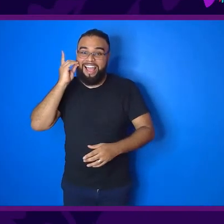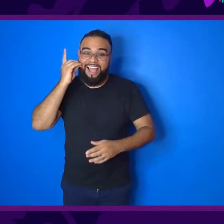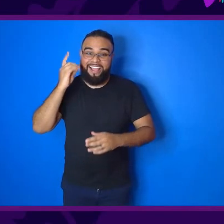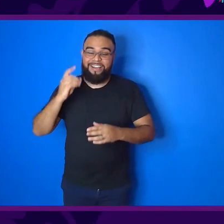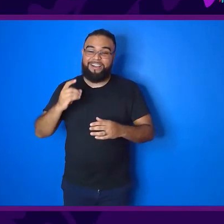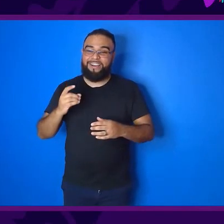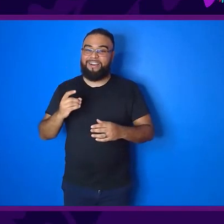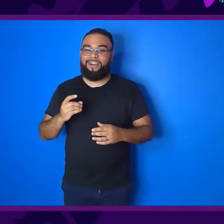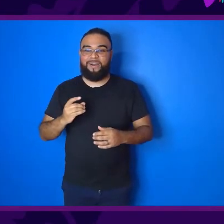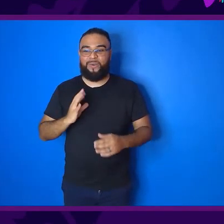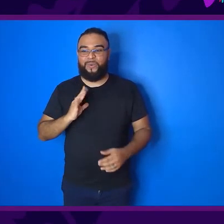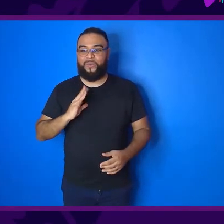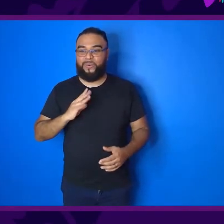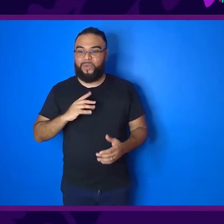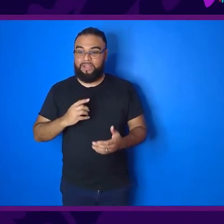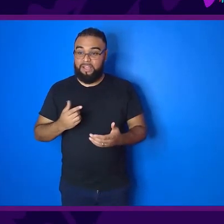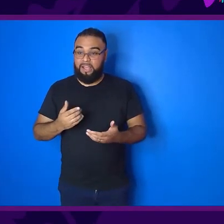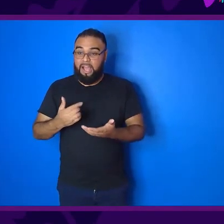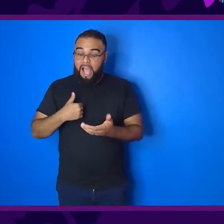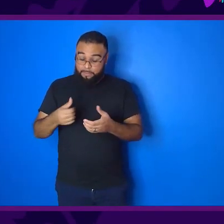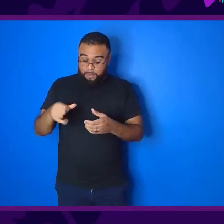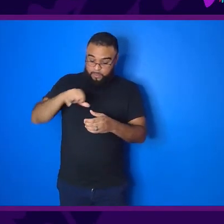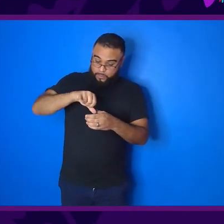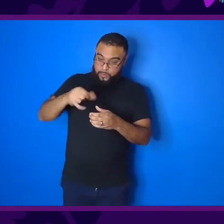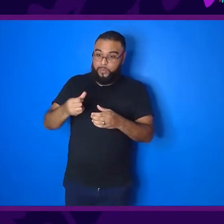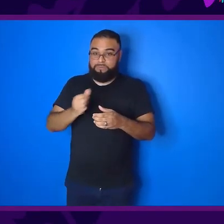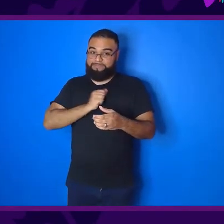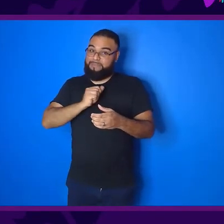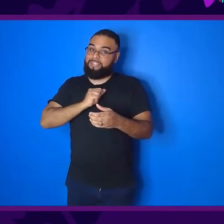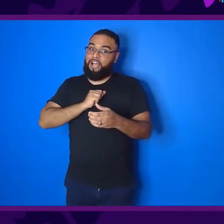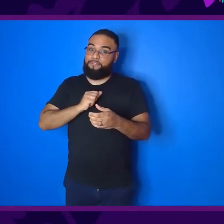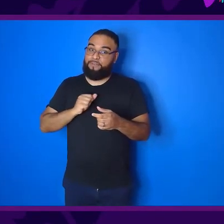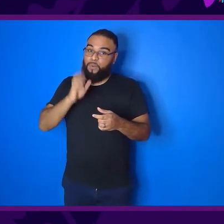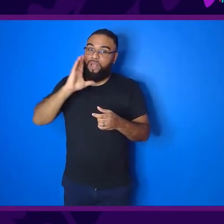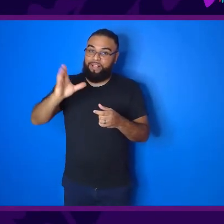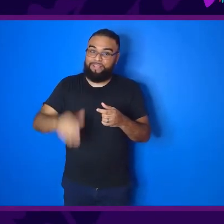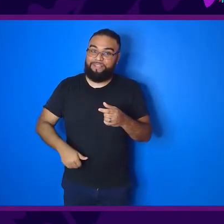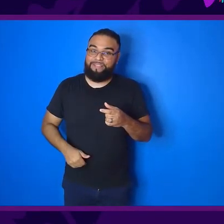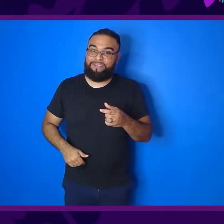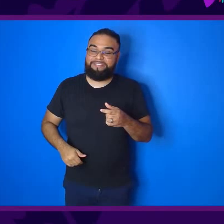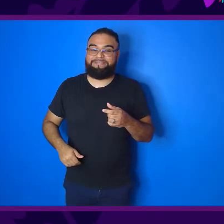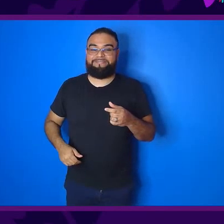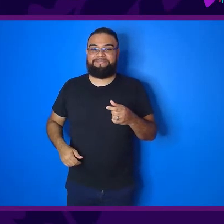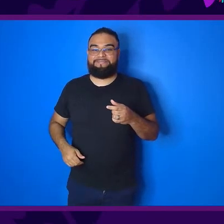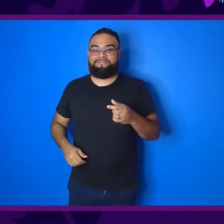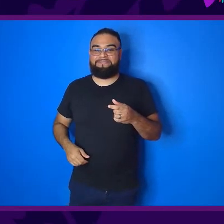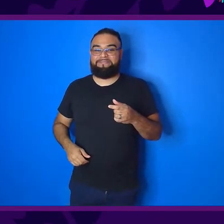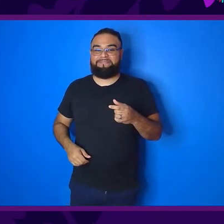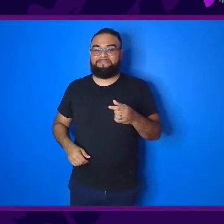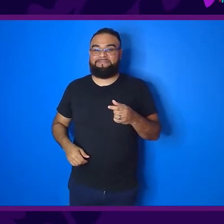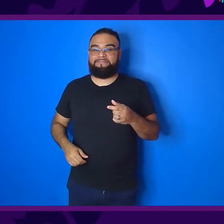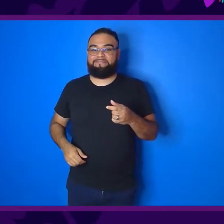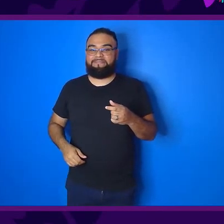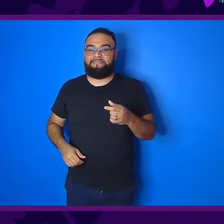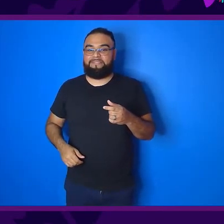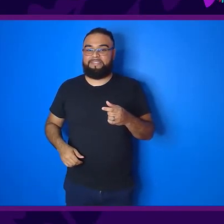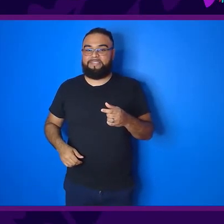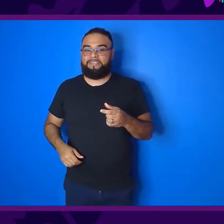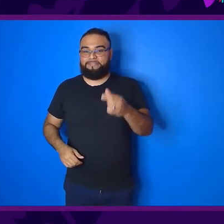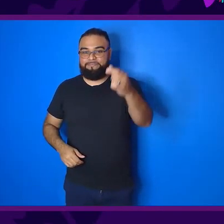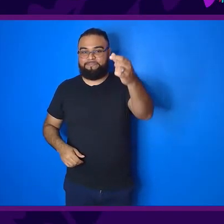a minute. I'll pour me a little more there. All right. Feliz